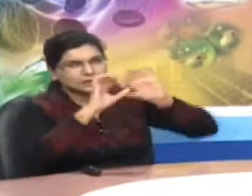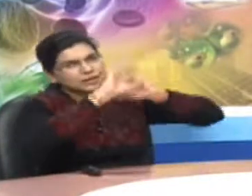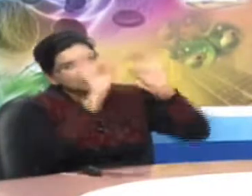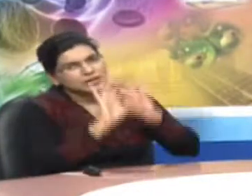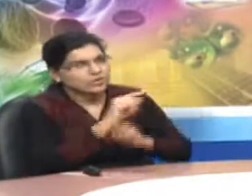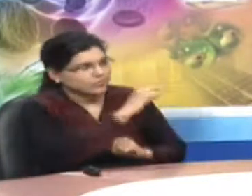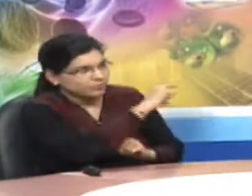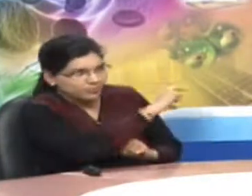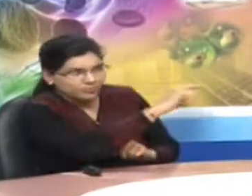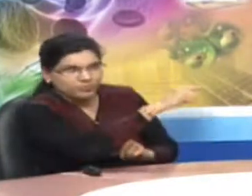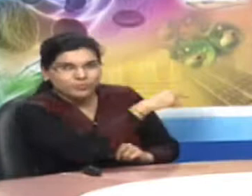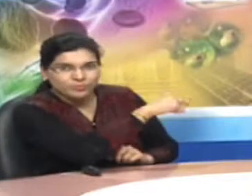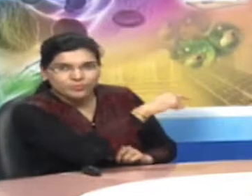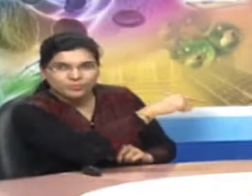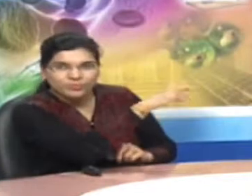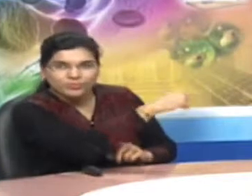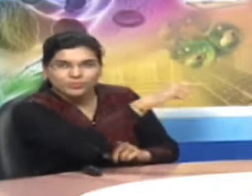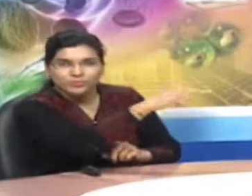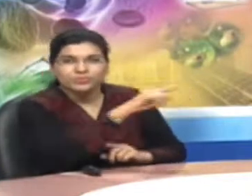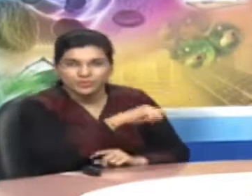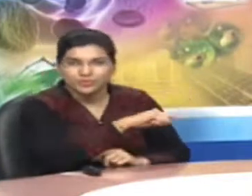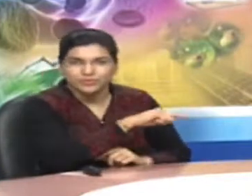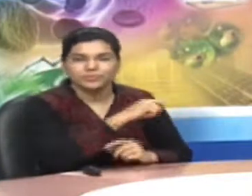of animations are there.